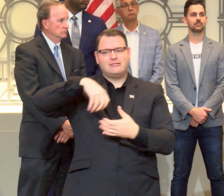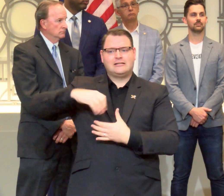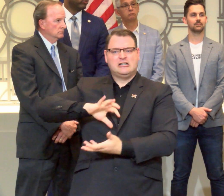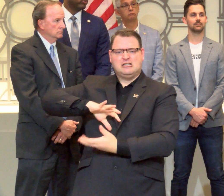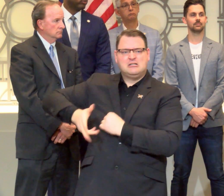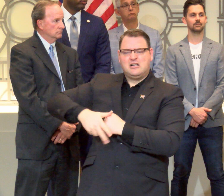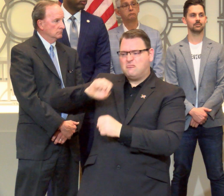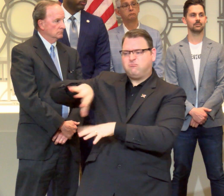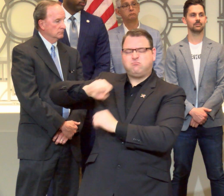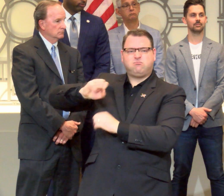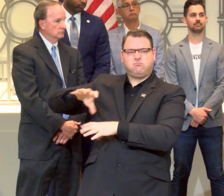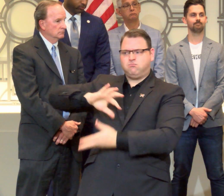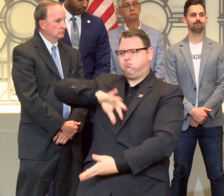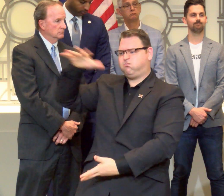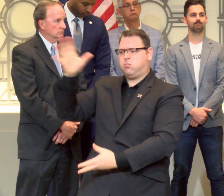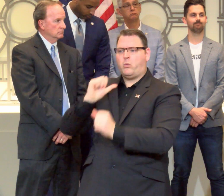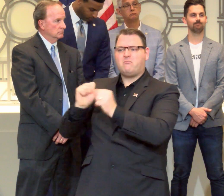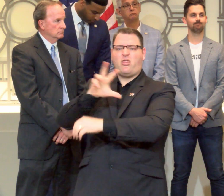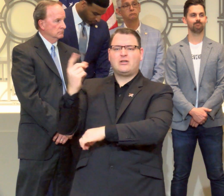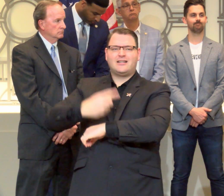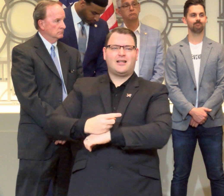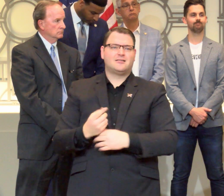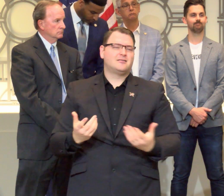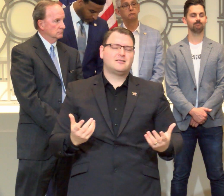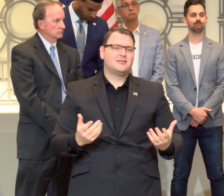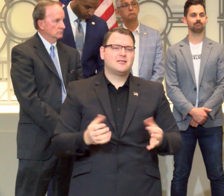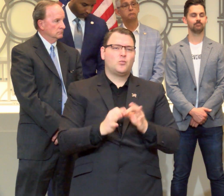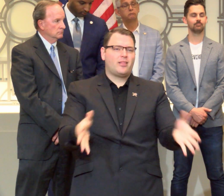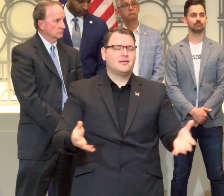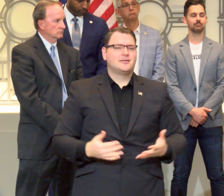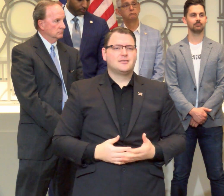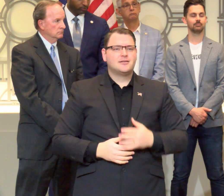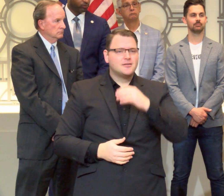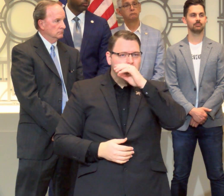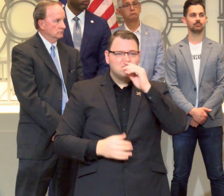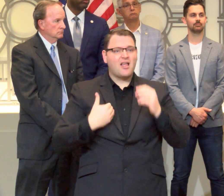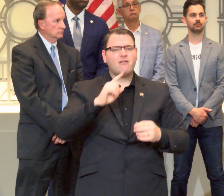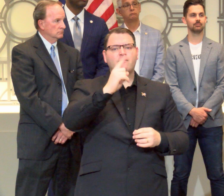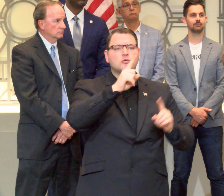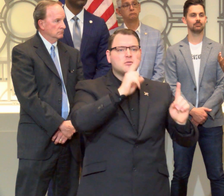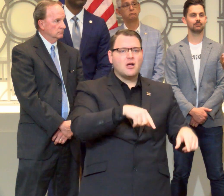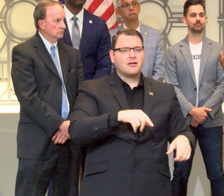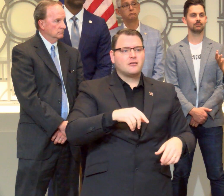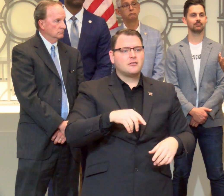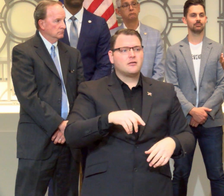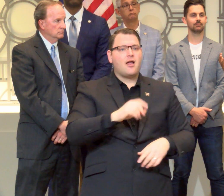us for the next 30 days. That defeats the purpose. We've got first responders and healthcare providers that need